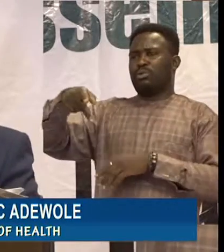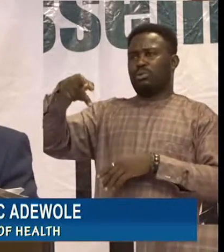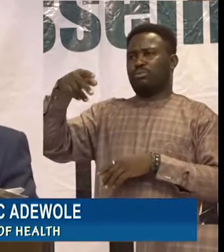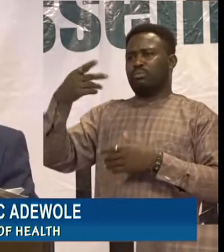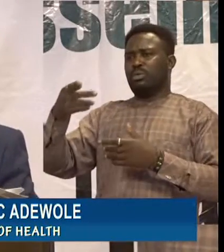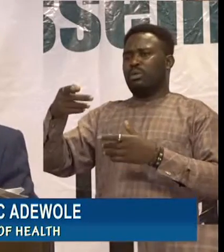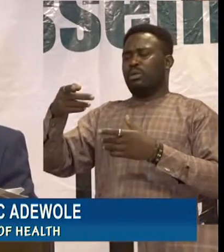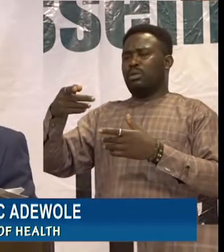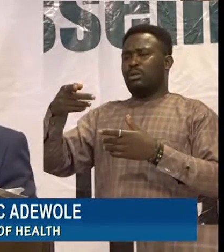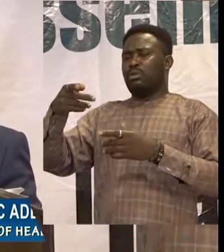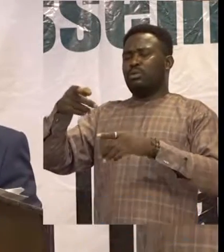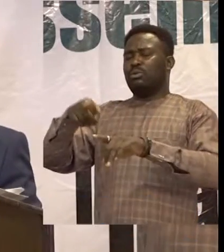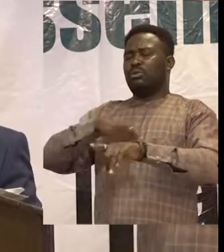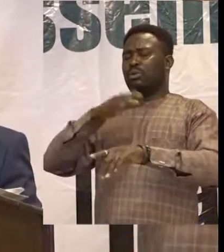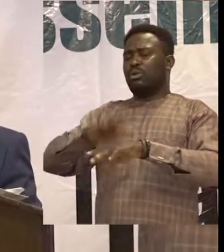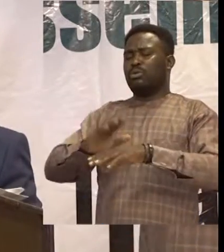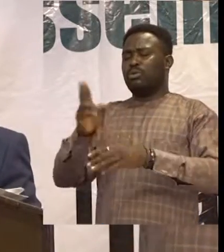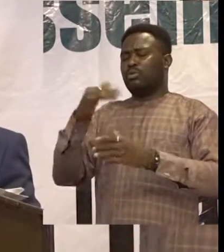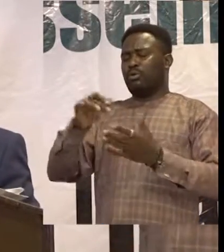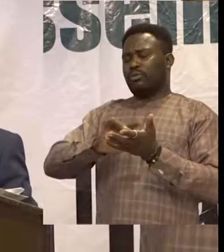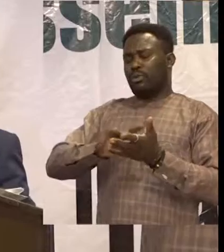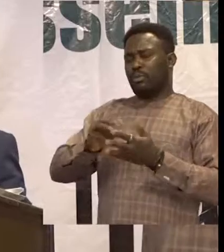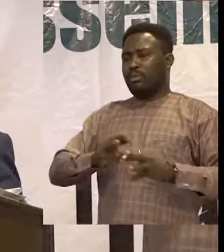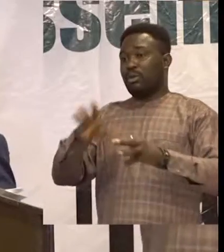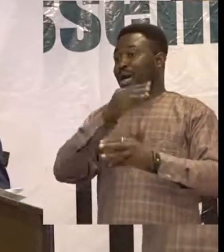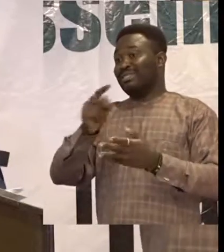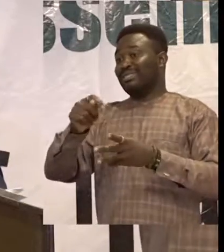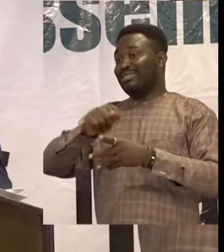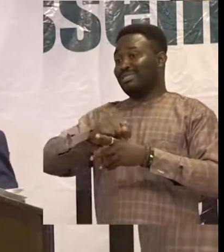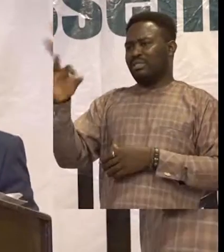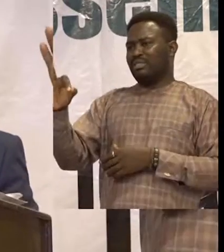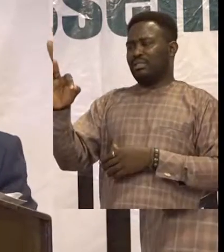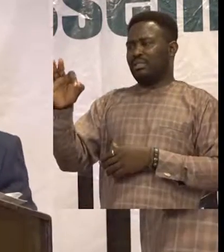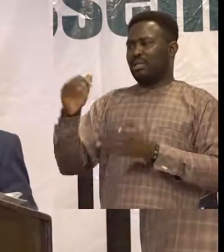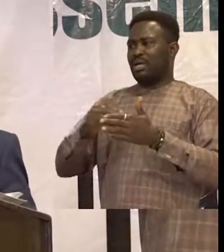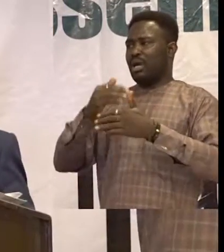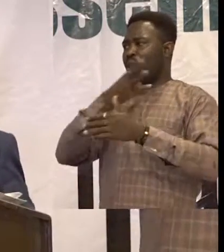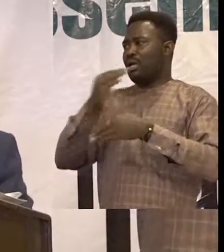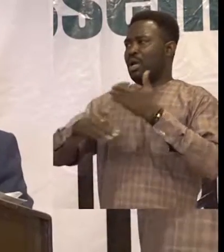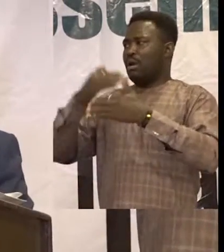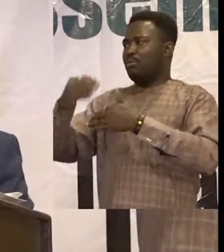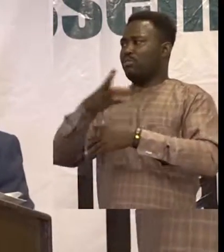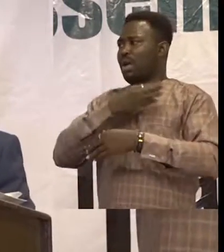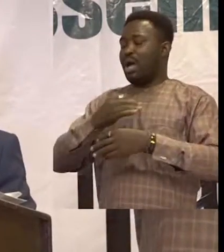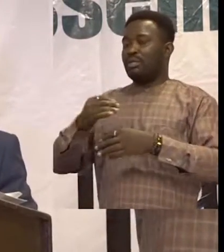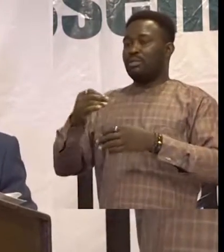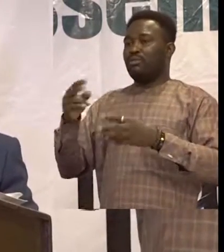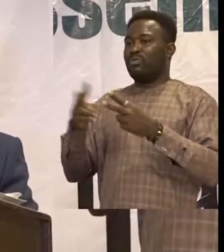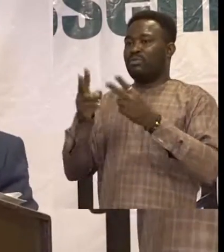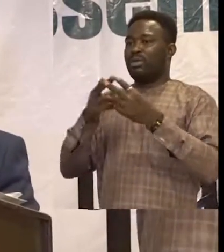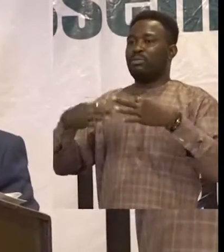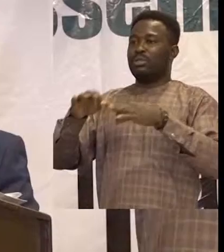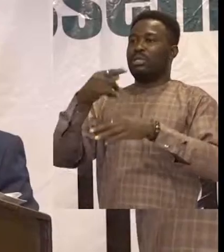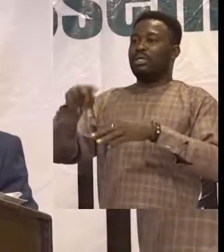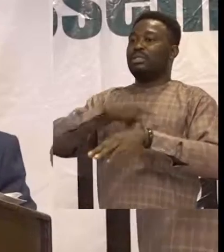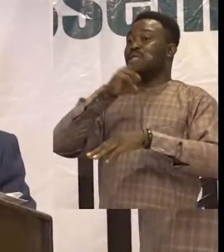Long-Acting Reversible Contraceptive Methods and Training Manual. And then, very importantly, the